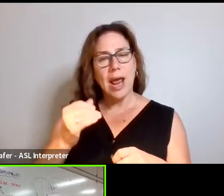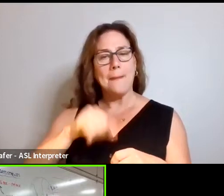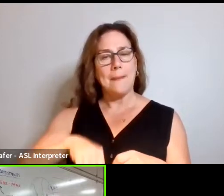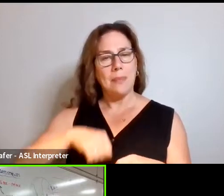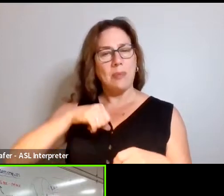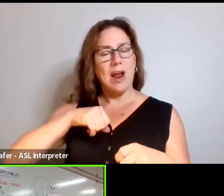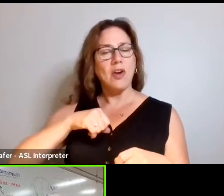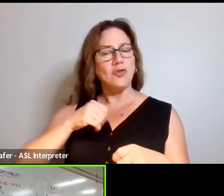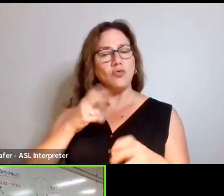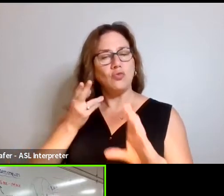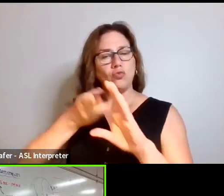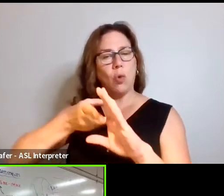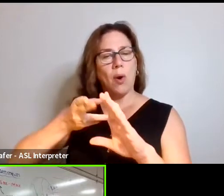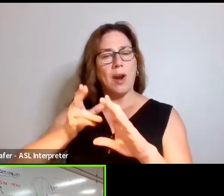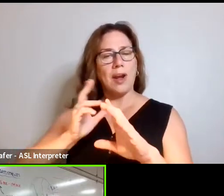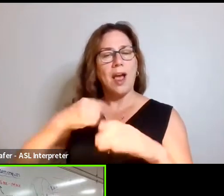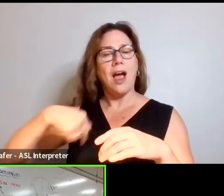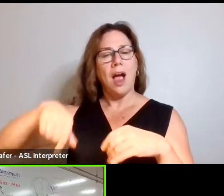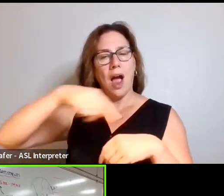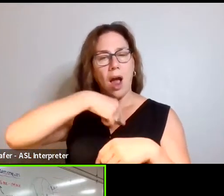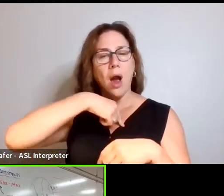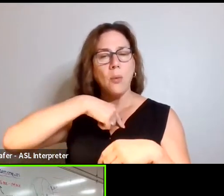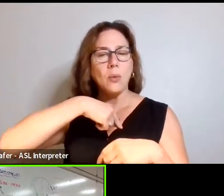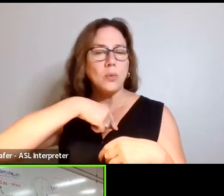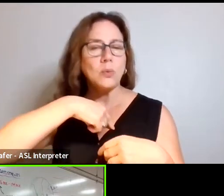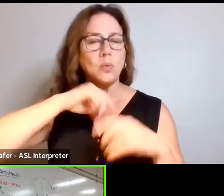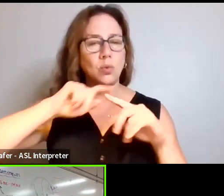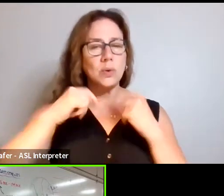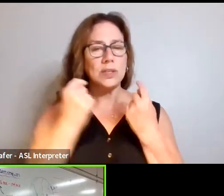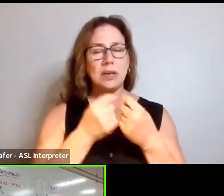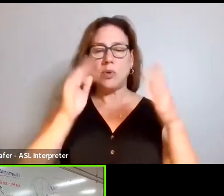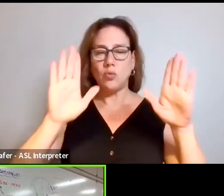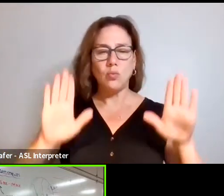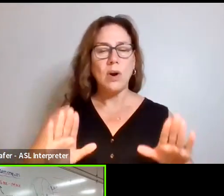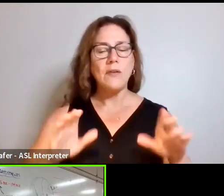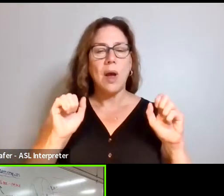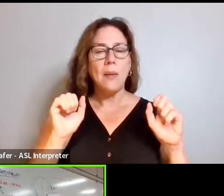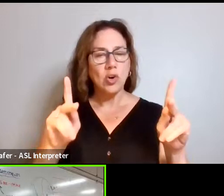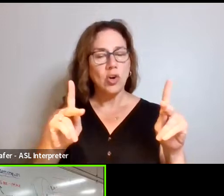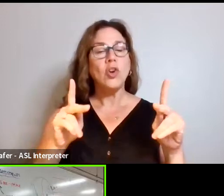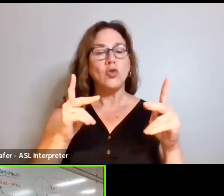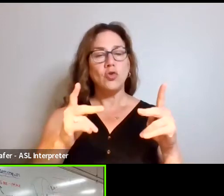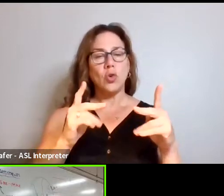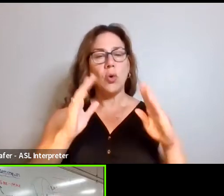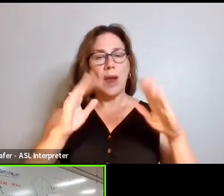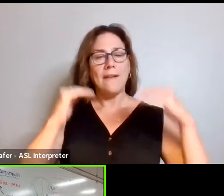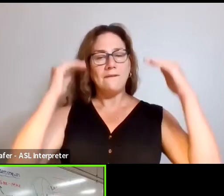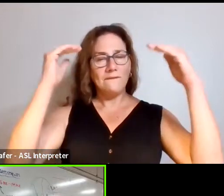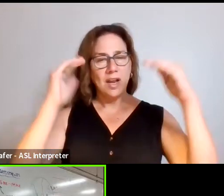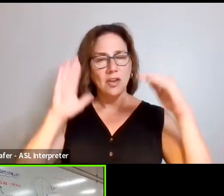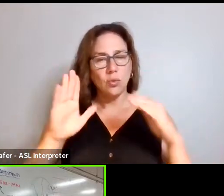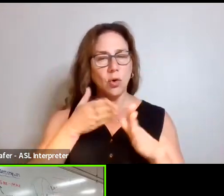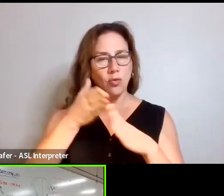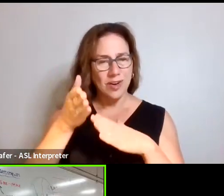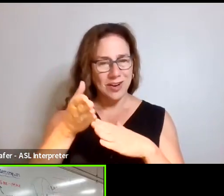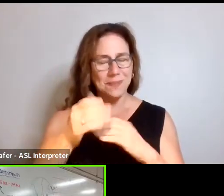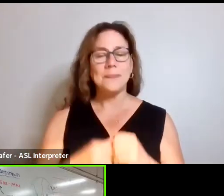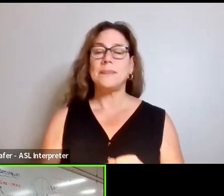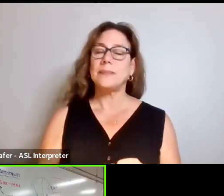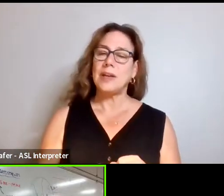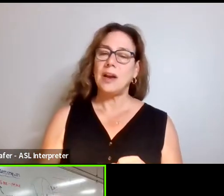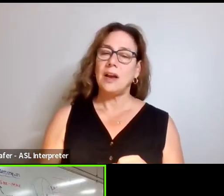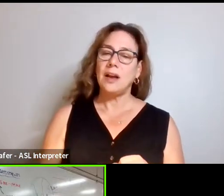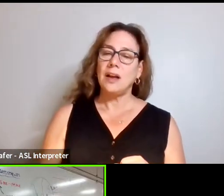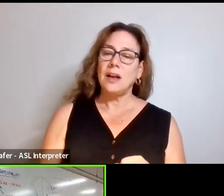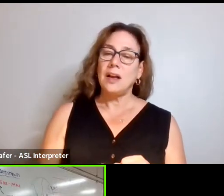team, because it is a great opportunity to further your career. And it would